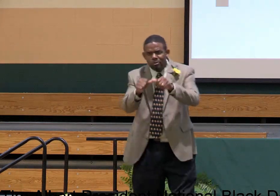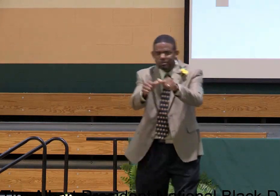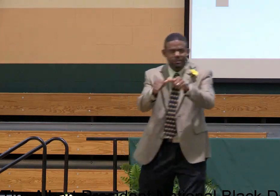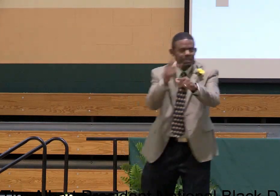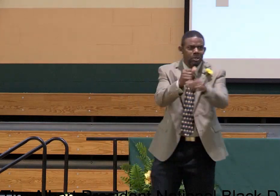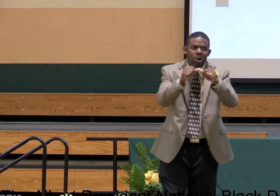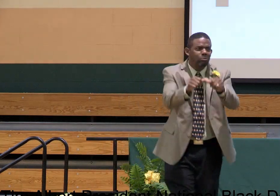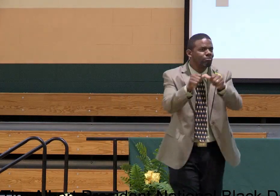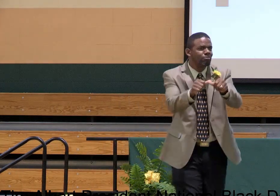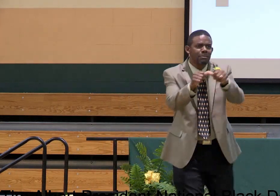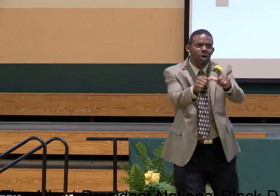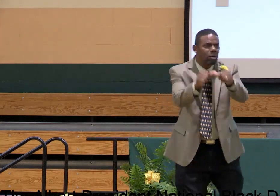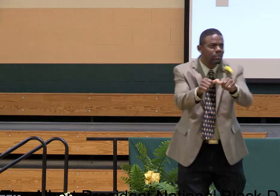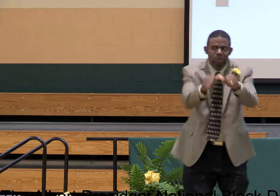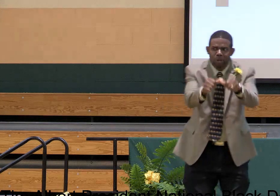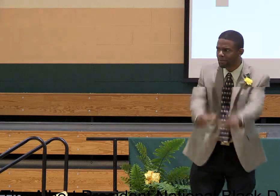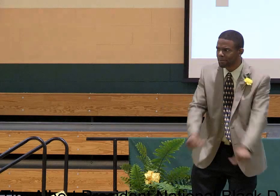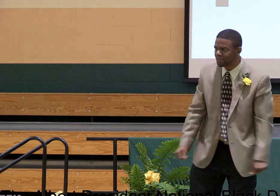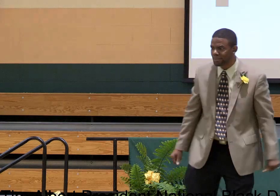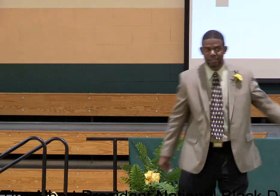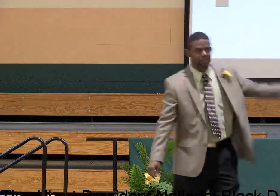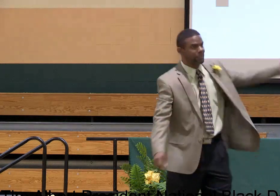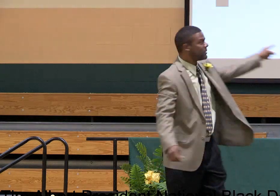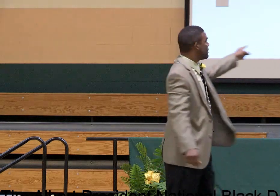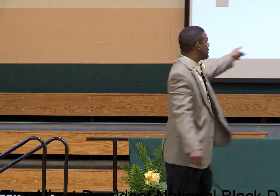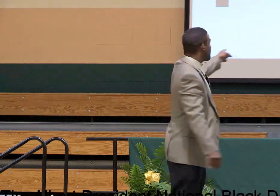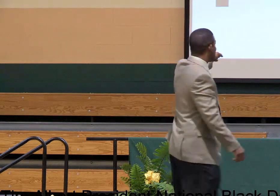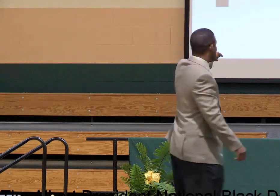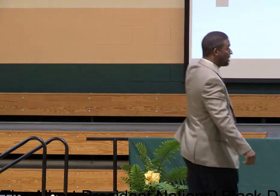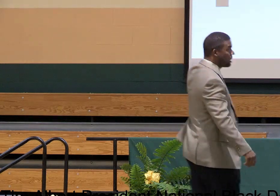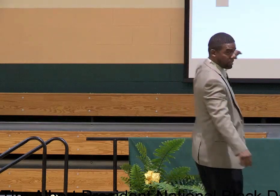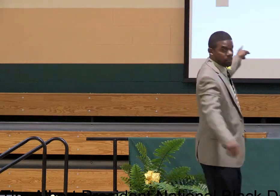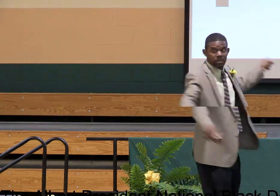Keep going, no matter what. Keep going.